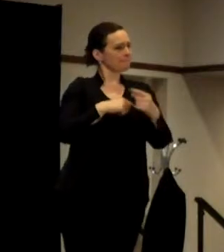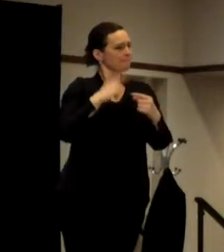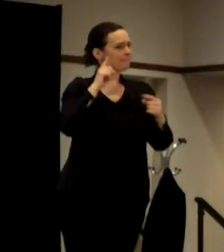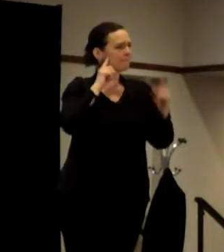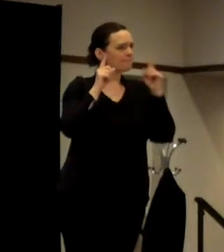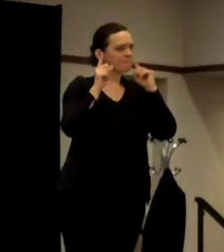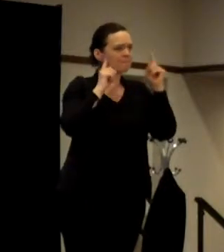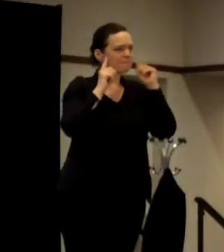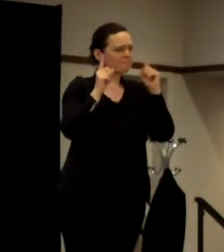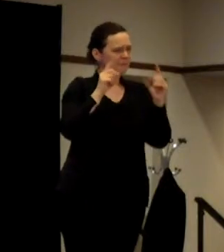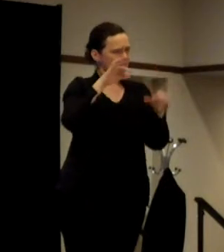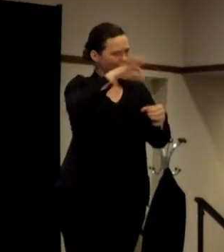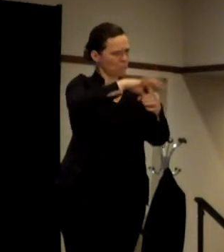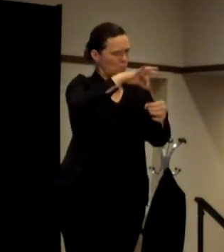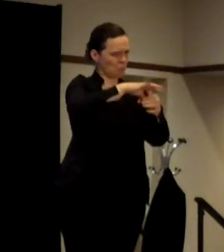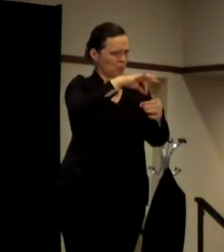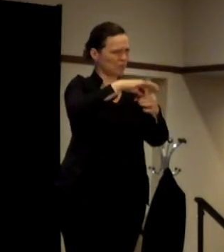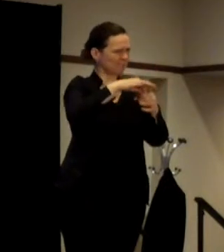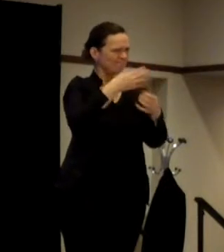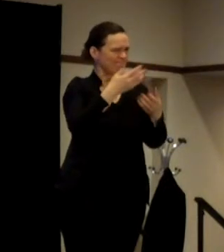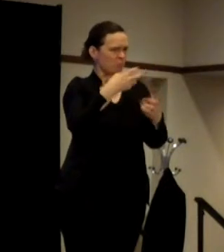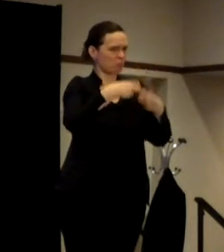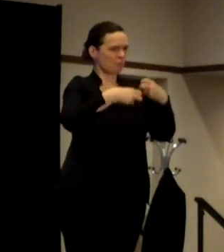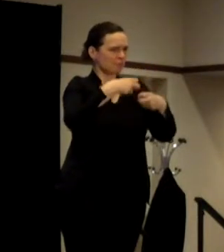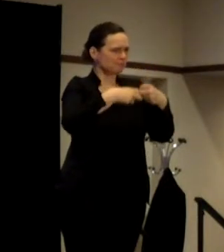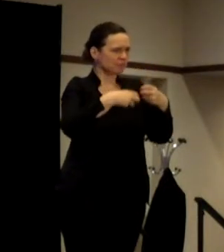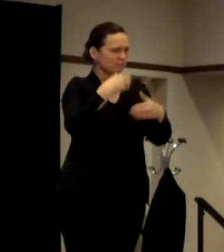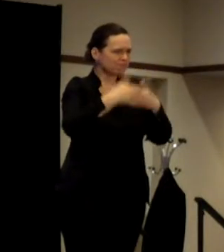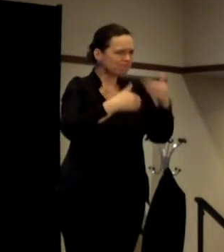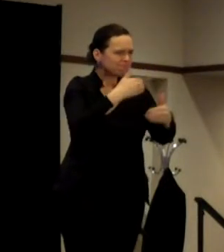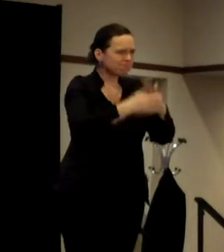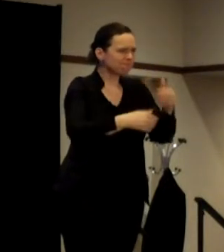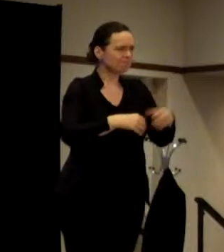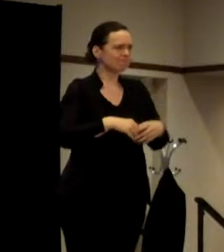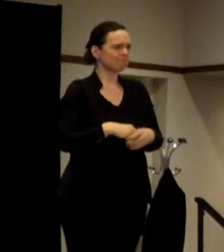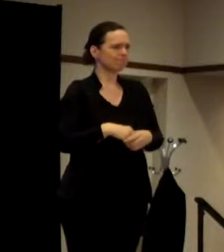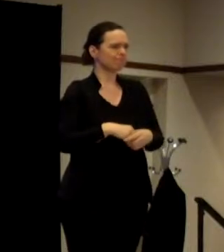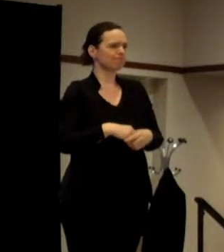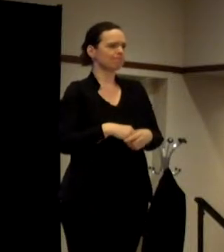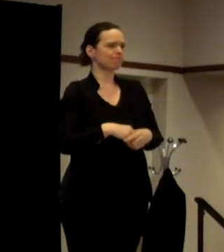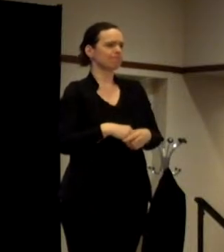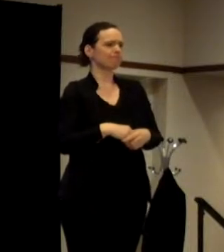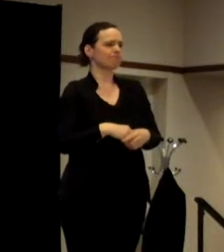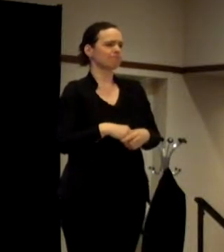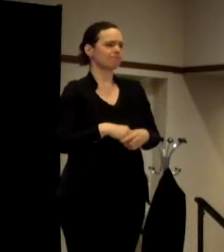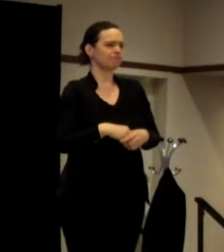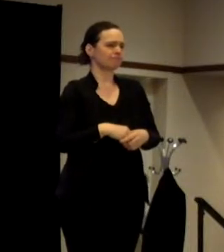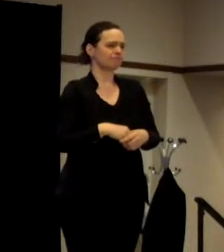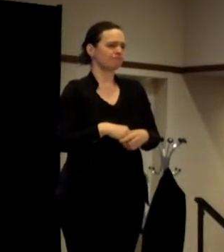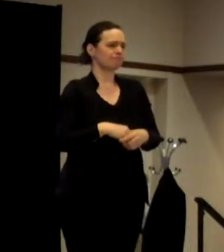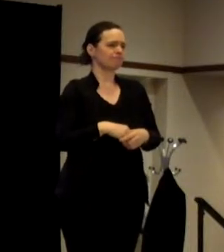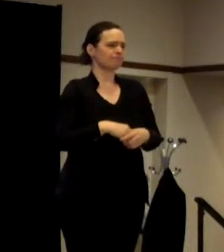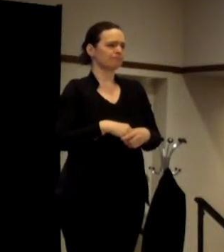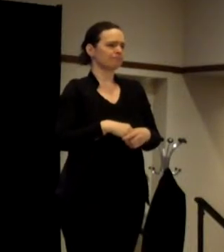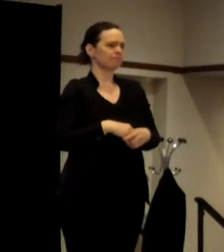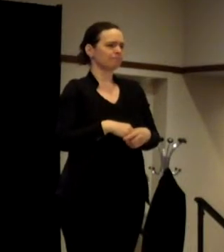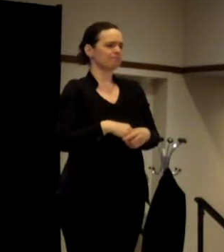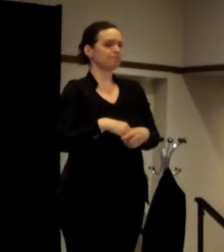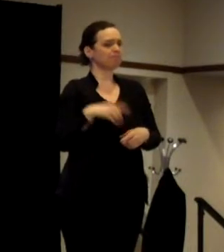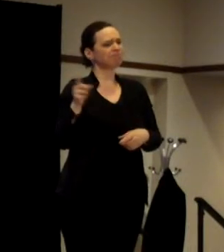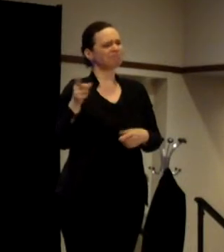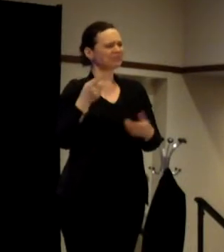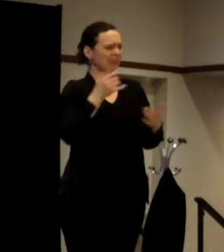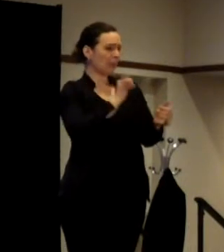when the bill is before him. Yeah, it's called a poison pill, right? There's things in the legislation that I spoke to the